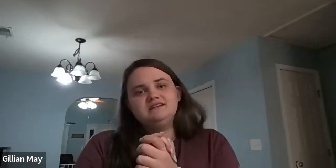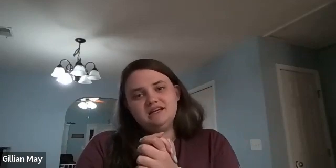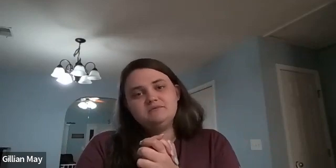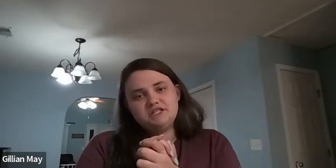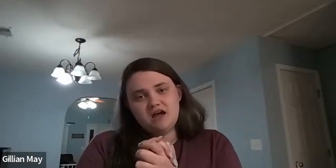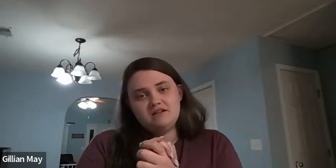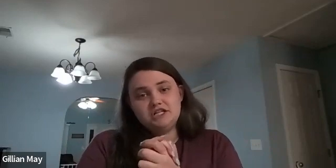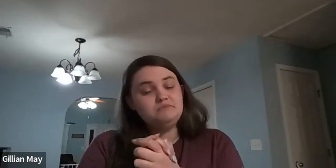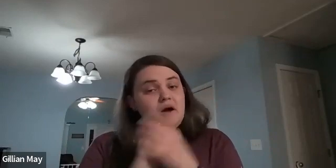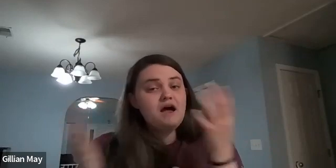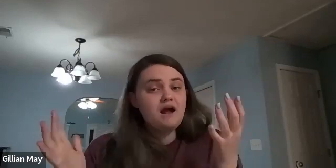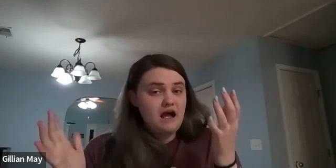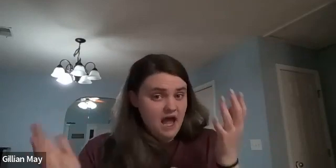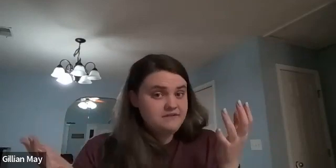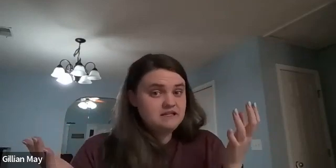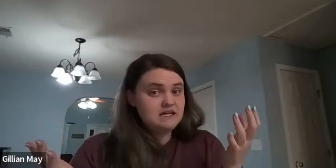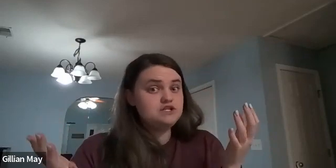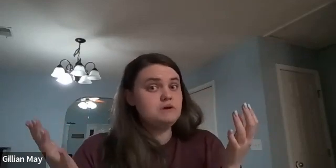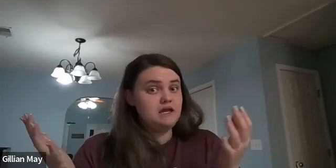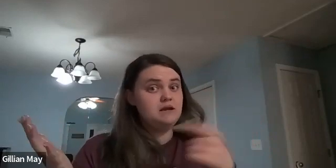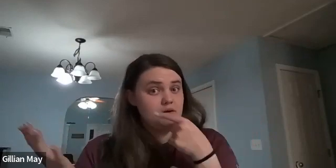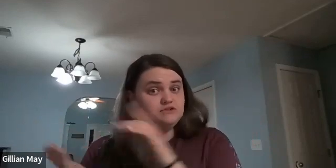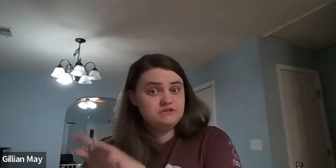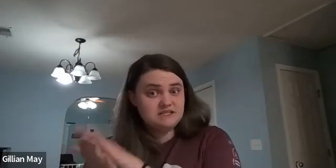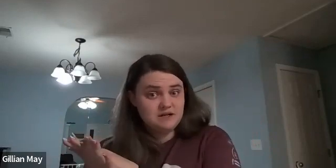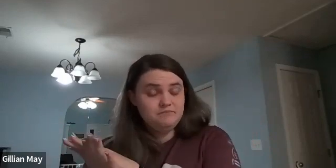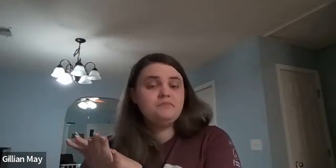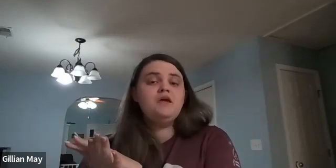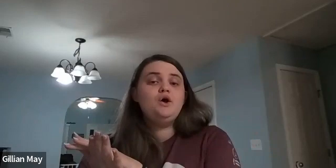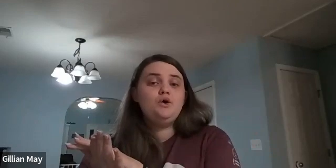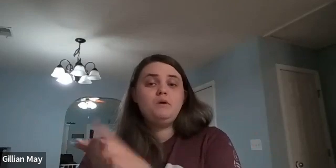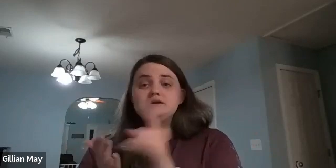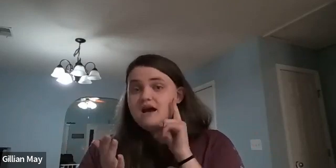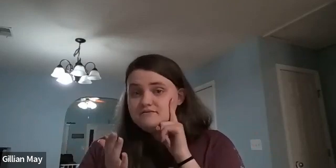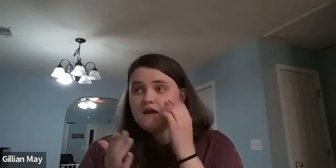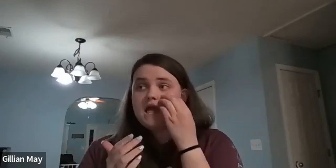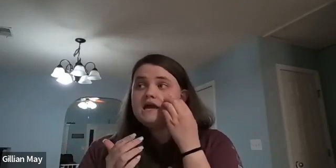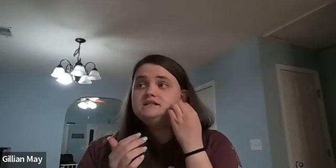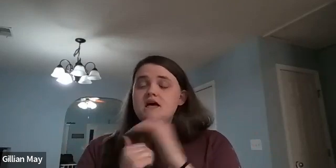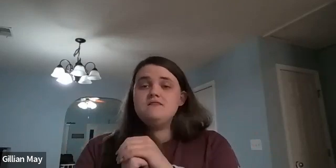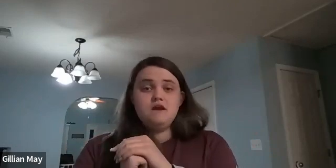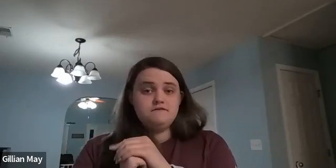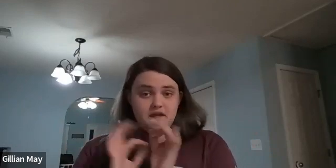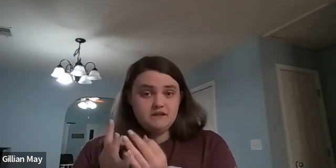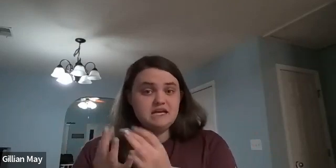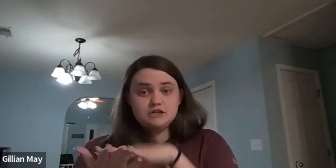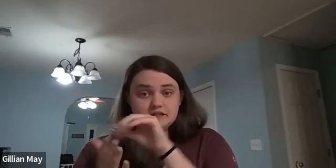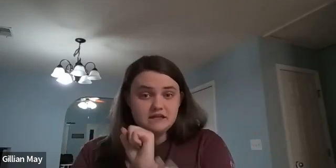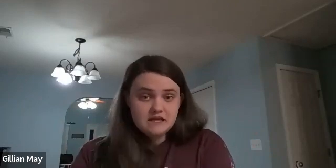it can be challenging, but I have seen kids who are in a public school system who are deaf and their family has learned